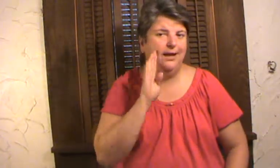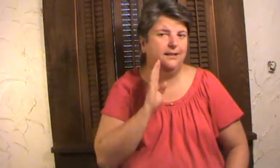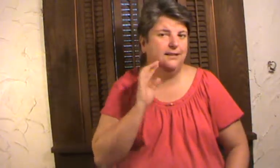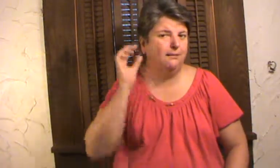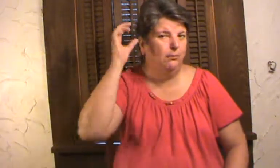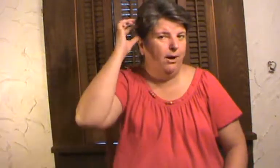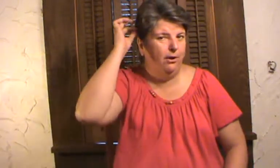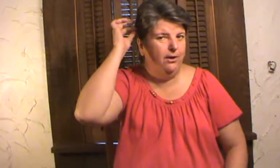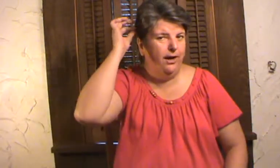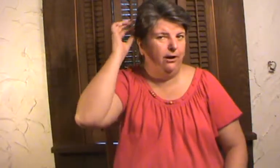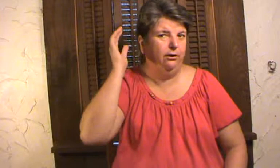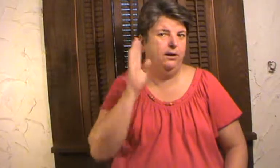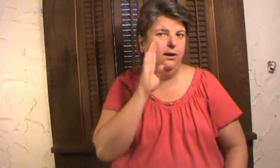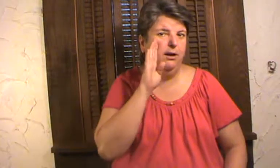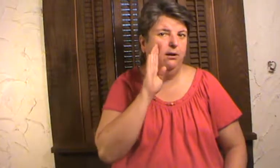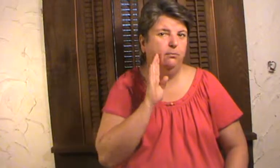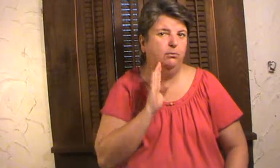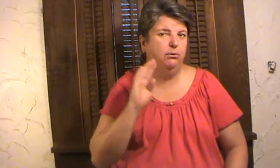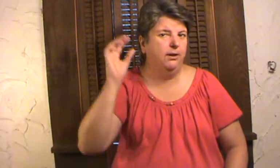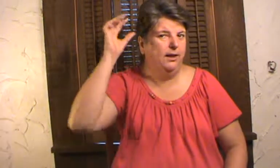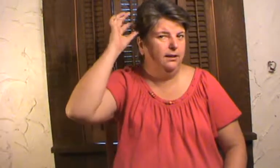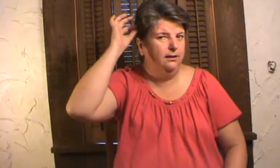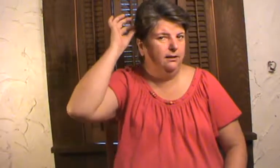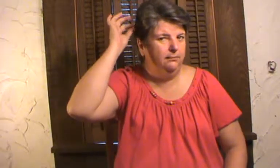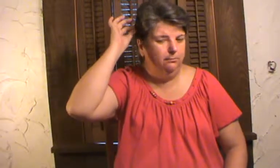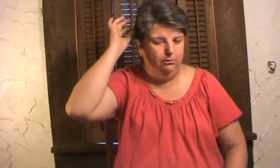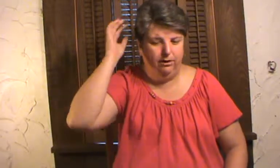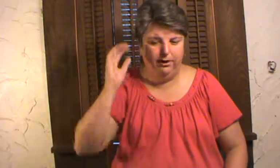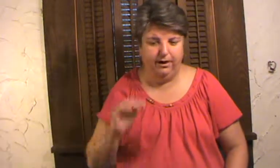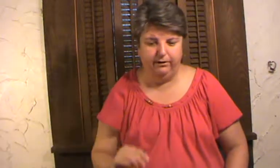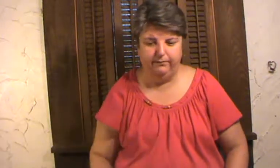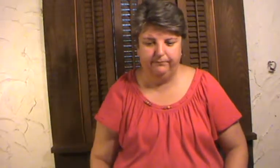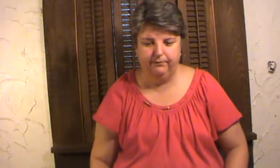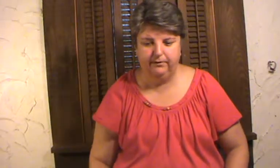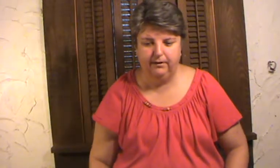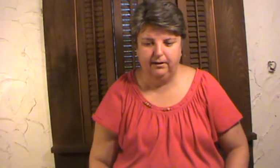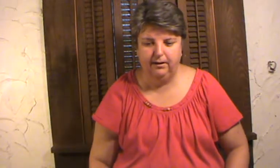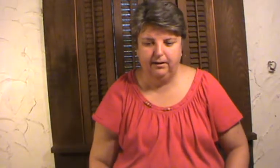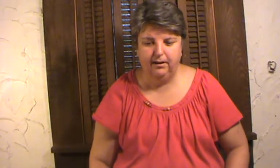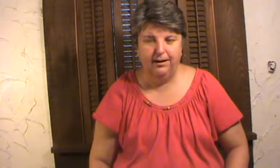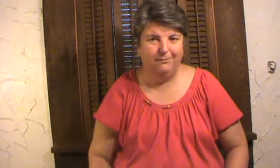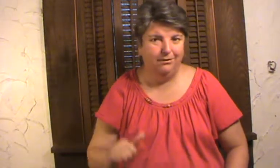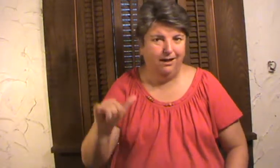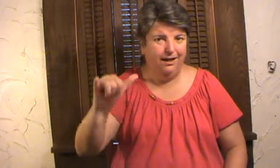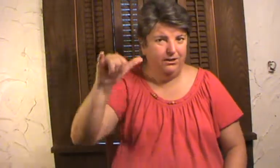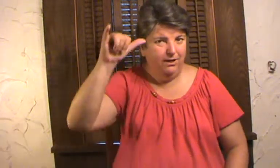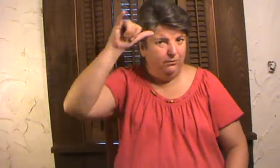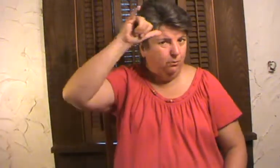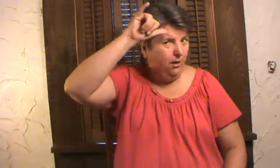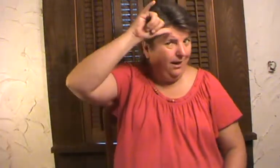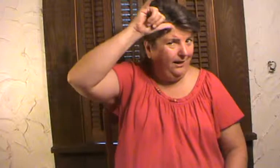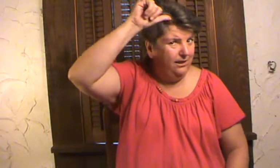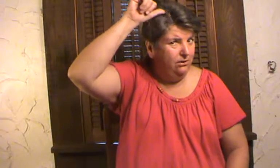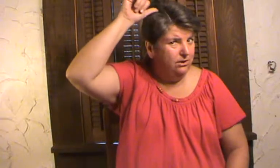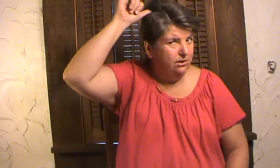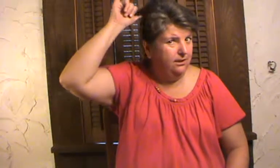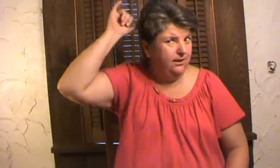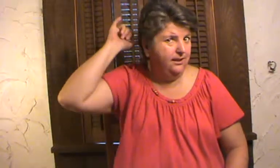Brunette, brown hair. Brunette, brown hair. Blonde, you have your Y and you just go like